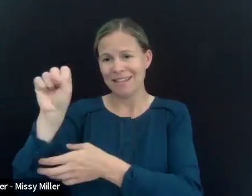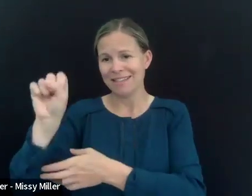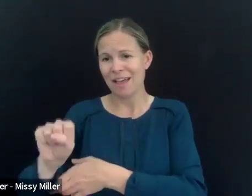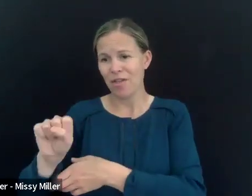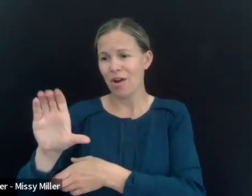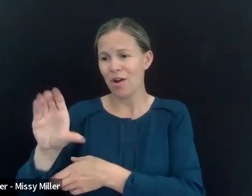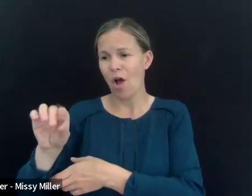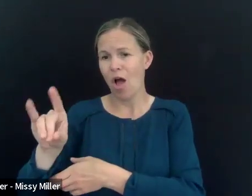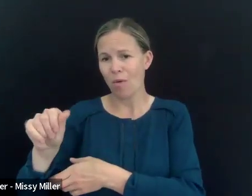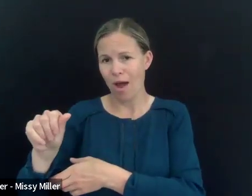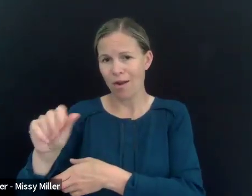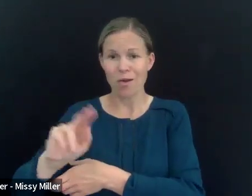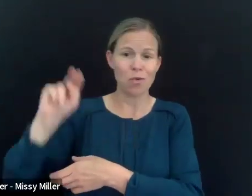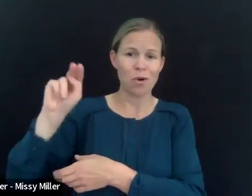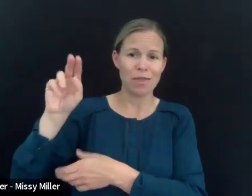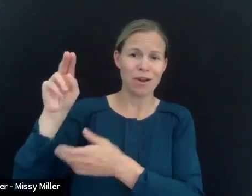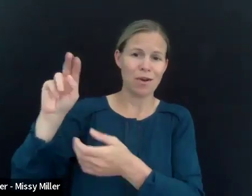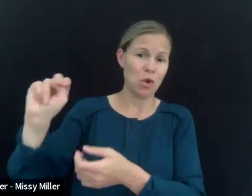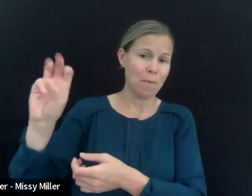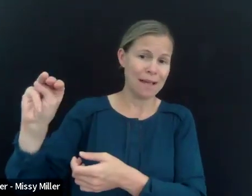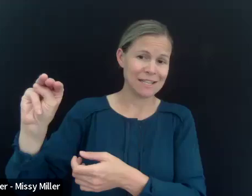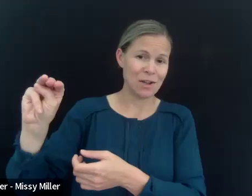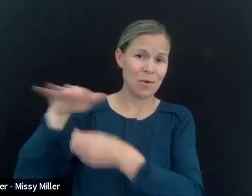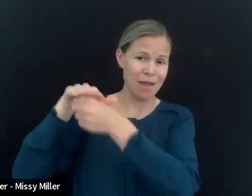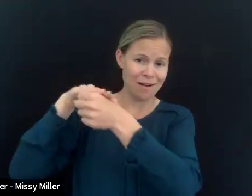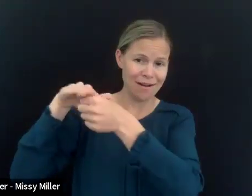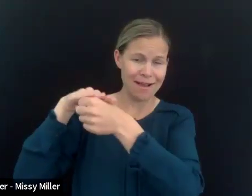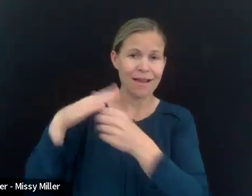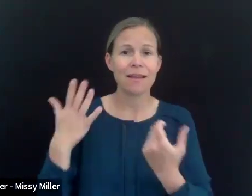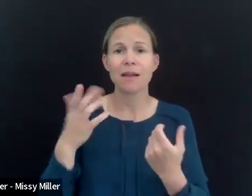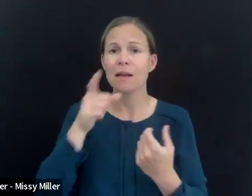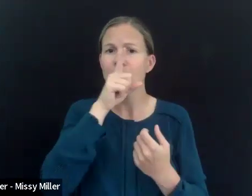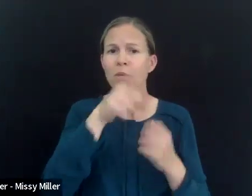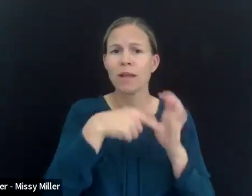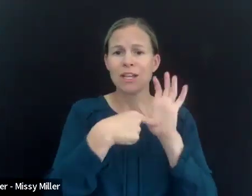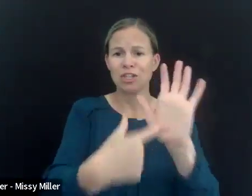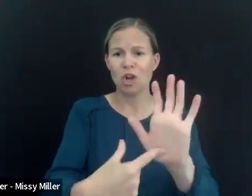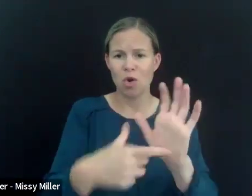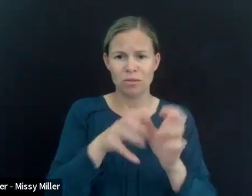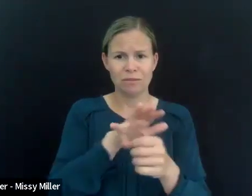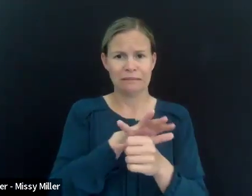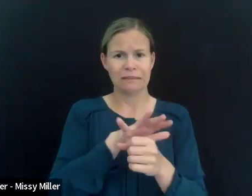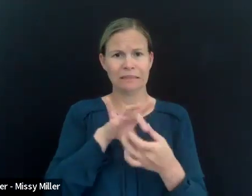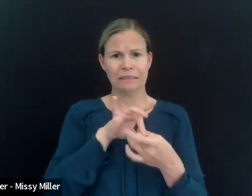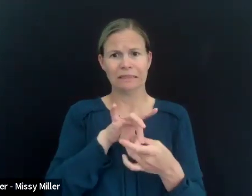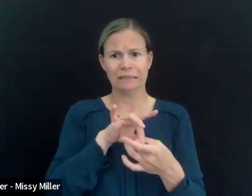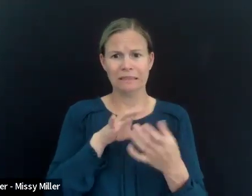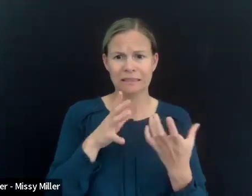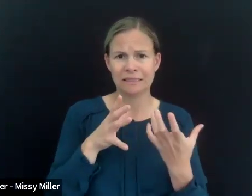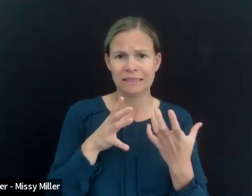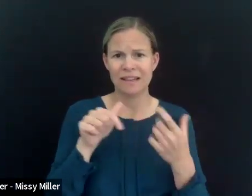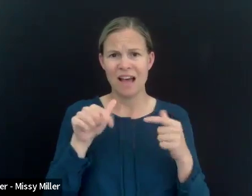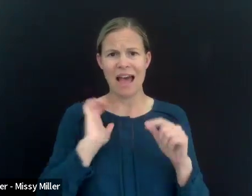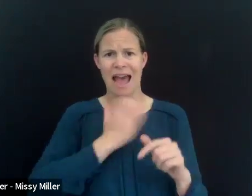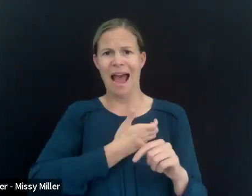New Mexico. But suffice it to say, it embodies the tensions of this country and colonization and racism.